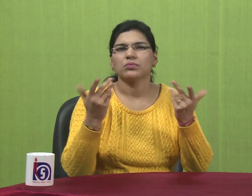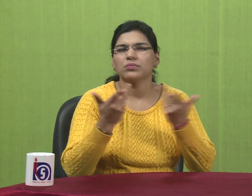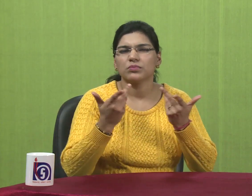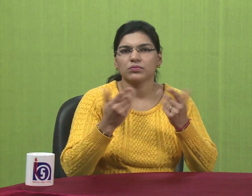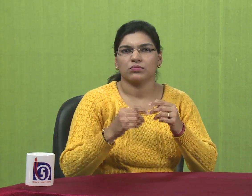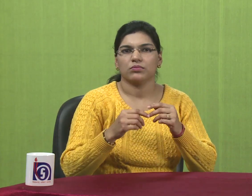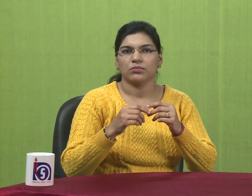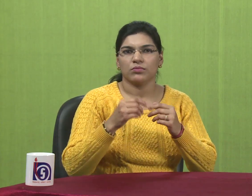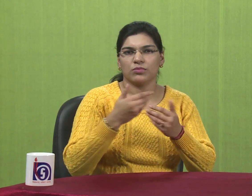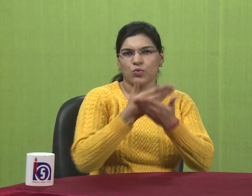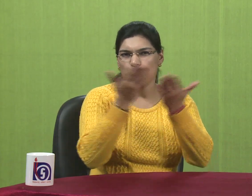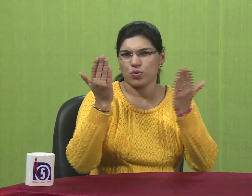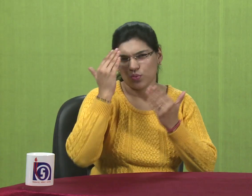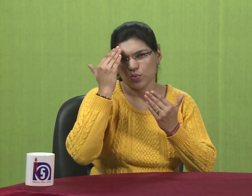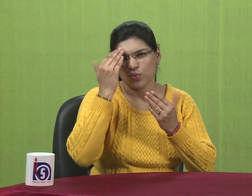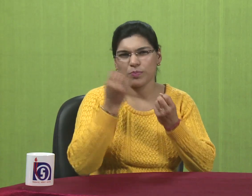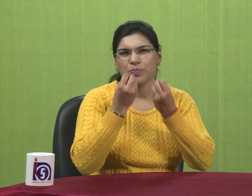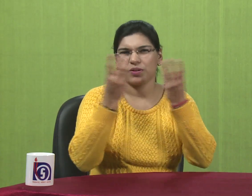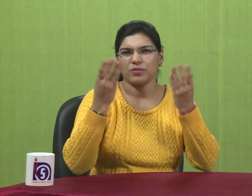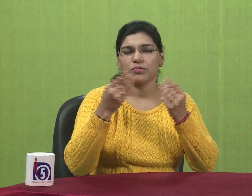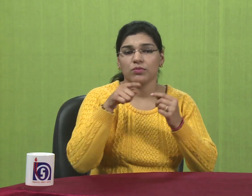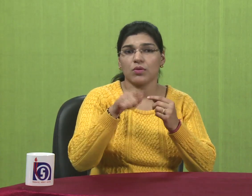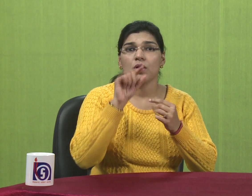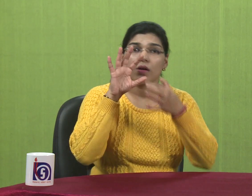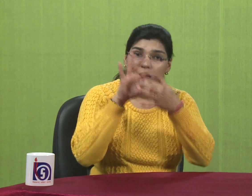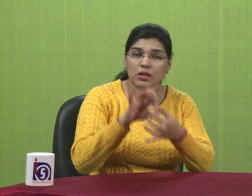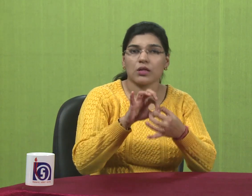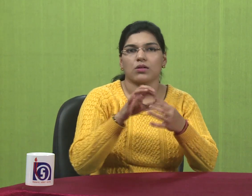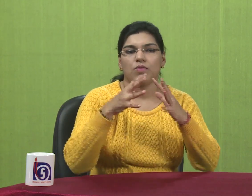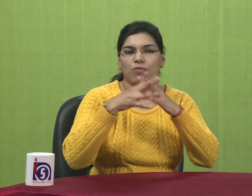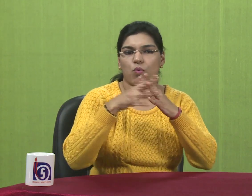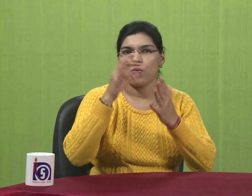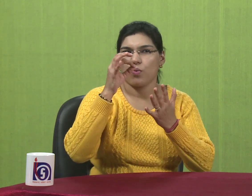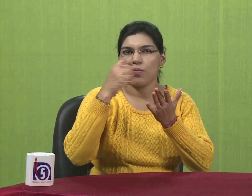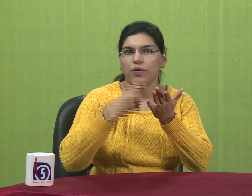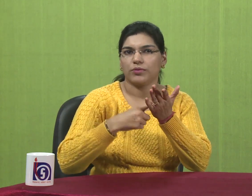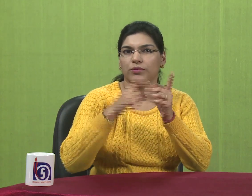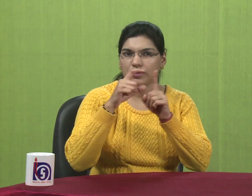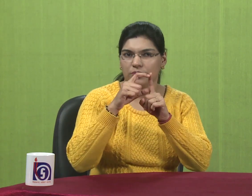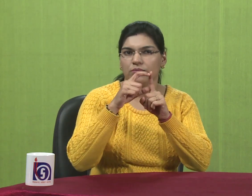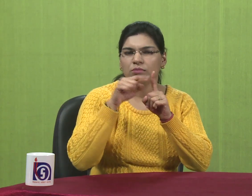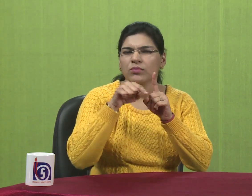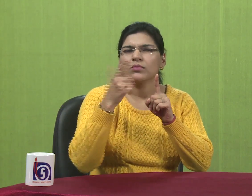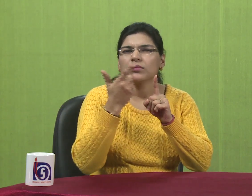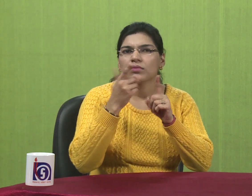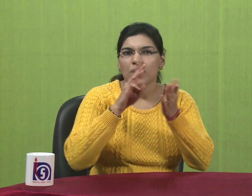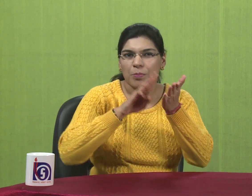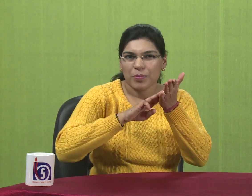So formatting documents, what it is? It is when you define basic text processing